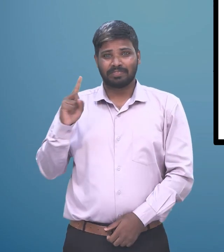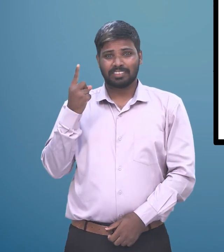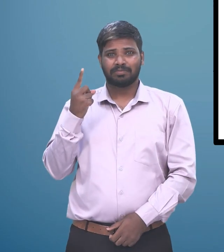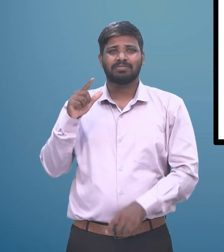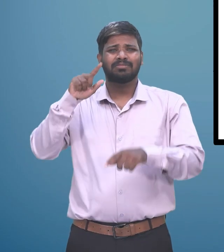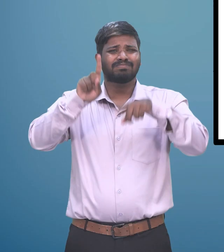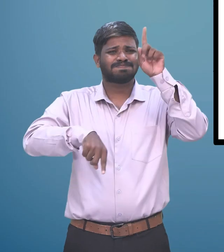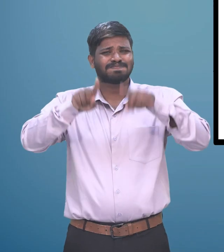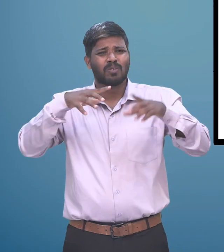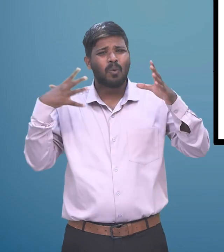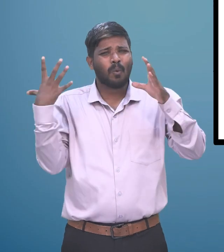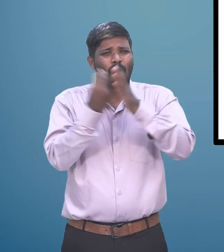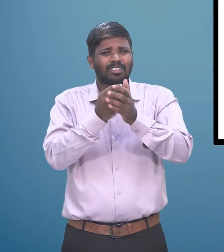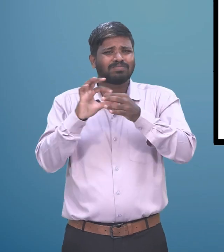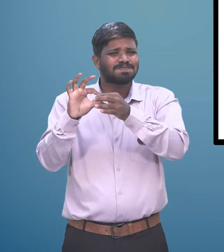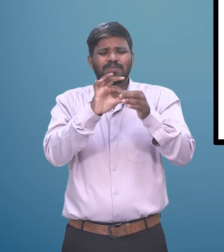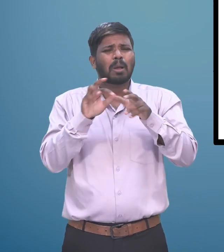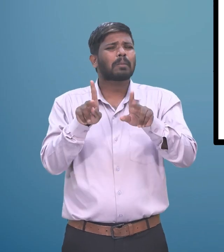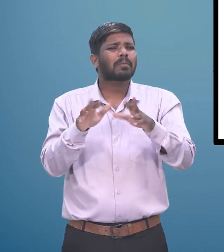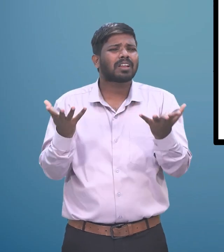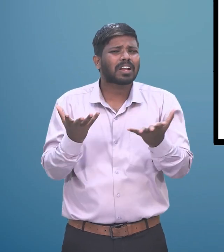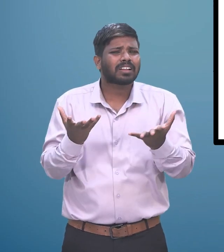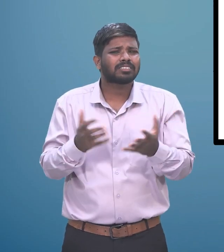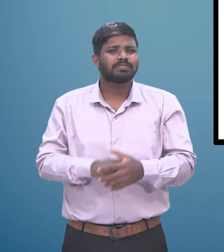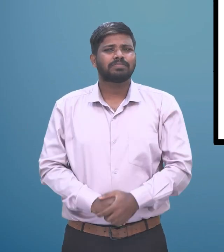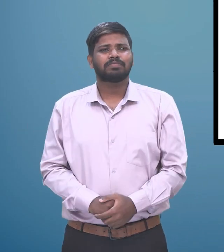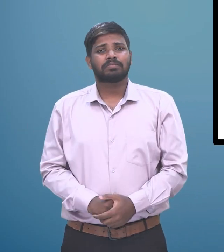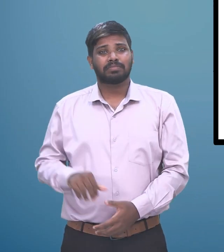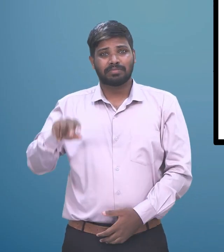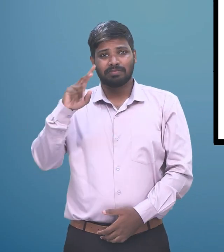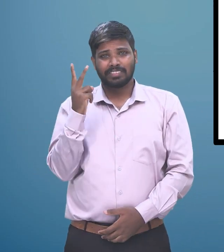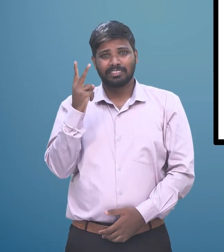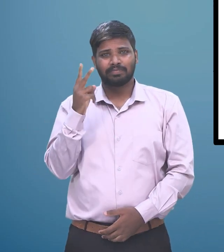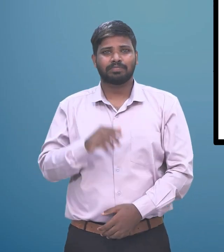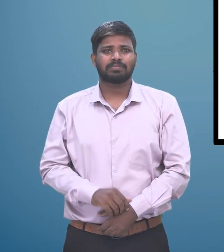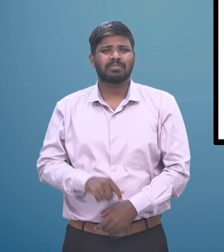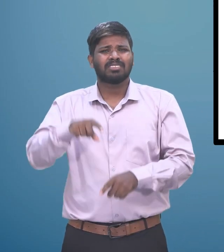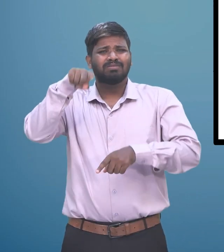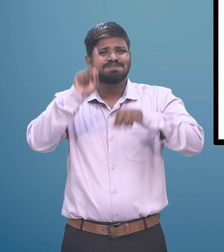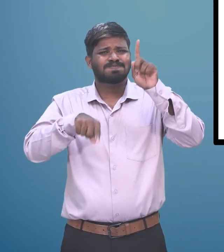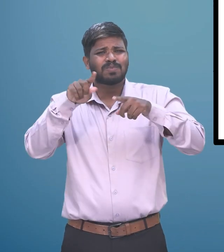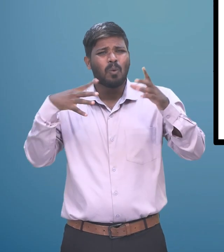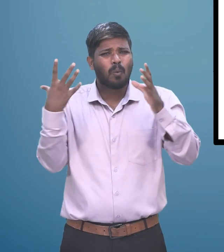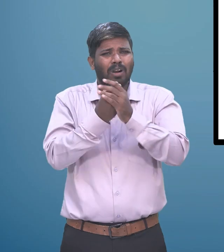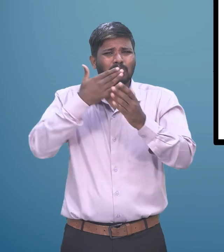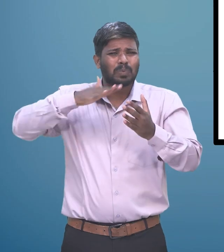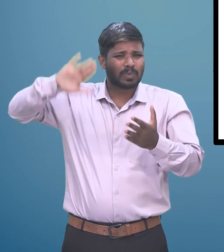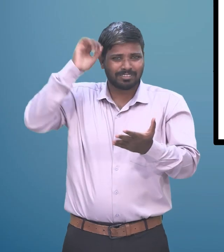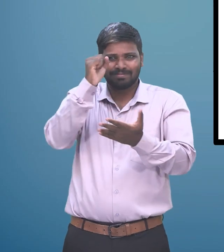What is meant by unity in diversity in the Indian scenario? 2. What aspects of India's diversity